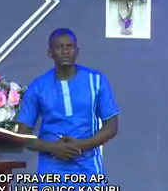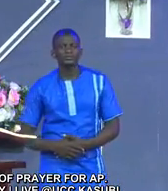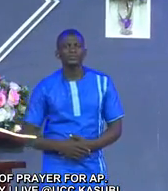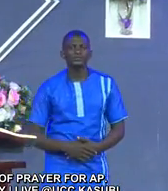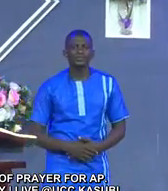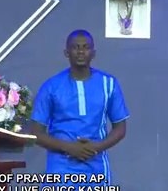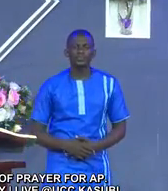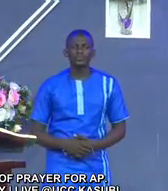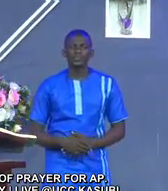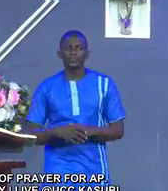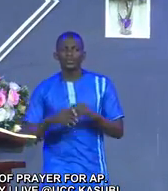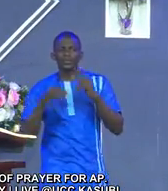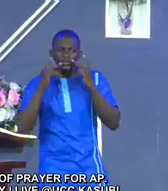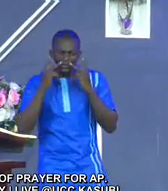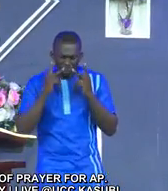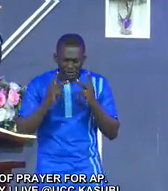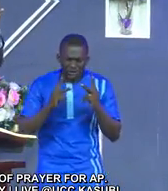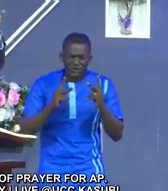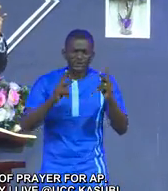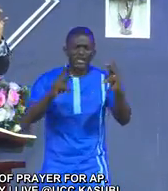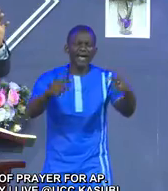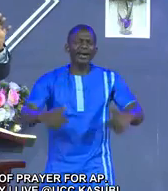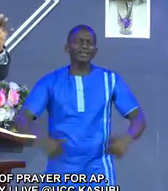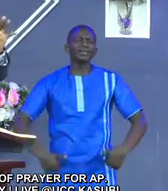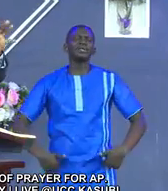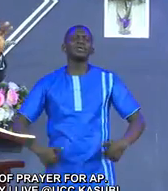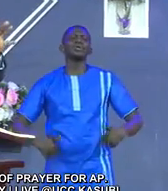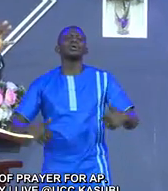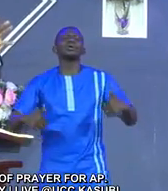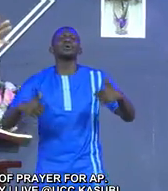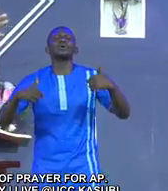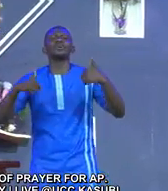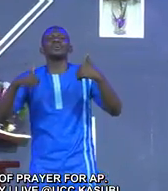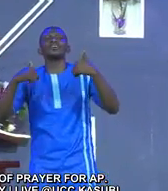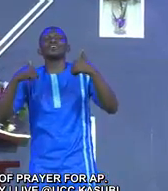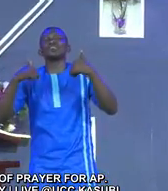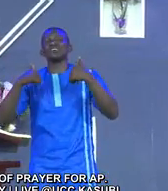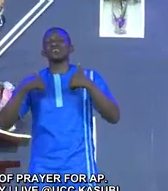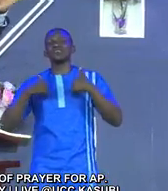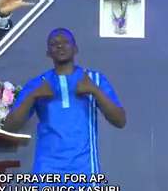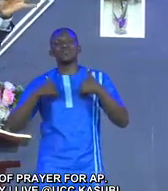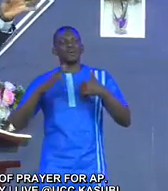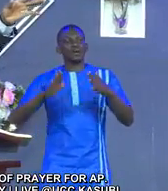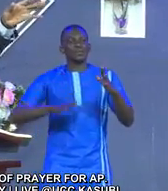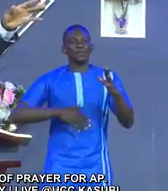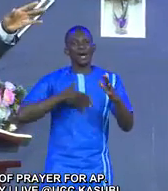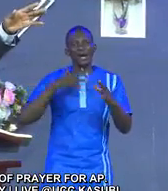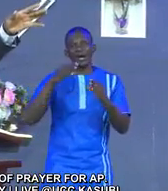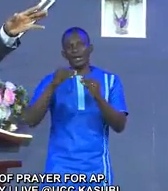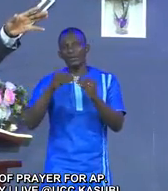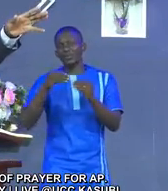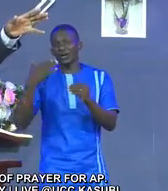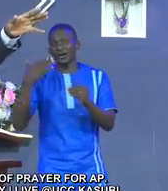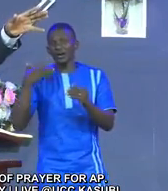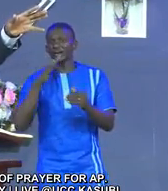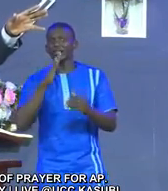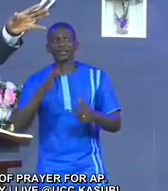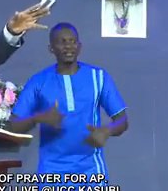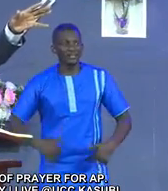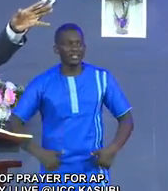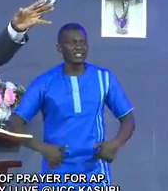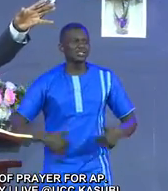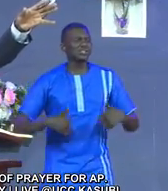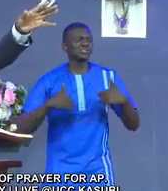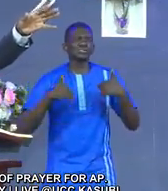live. Look and live. Look and live. Ephraim, look and live. My